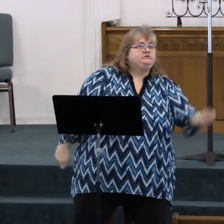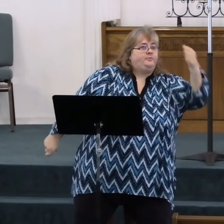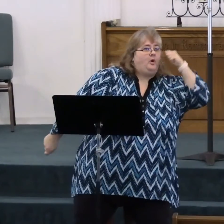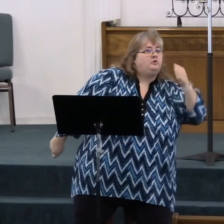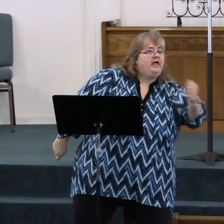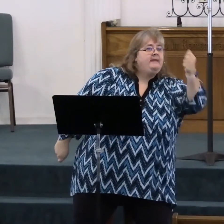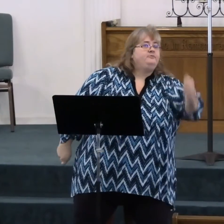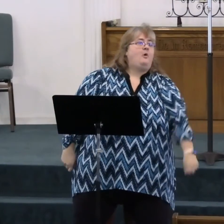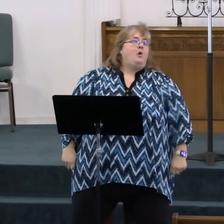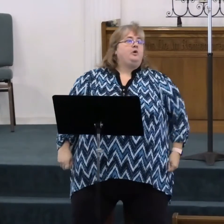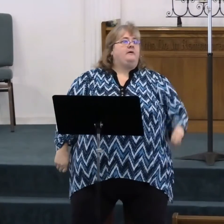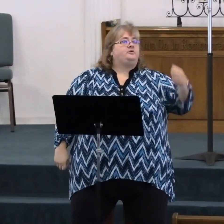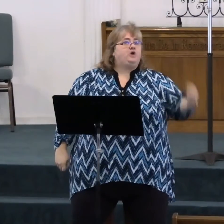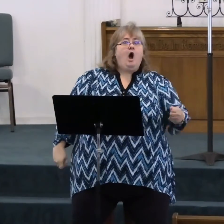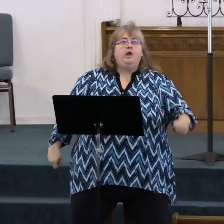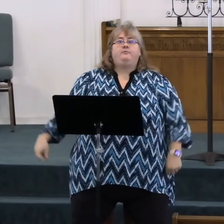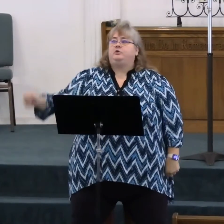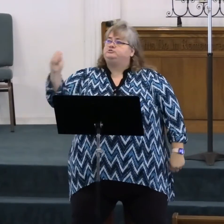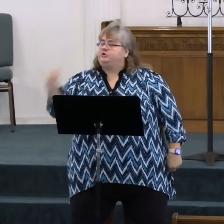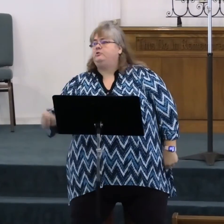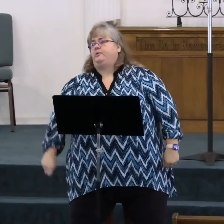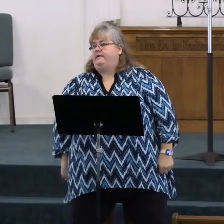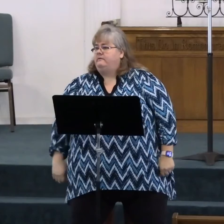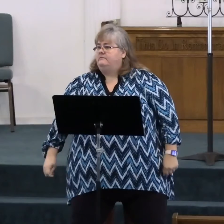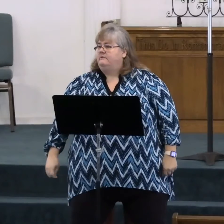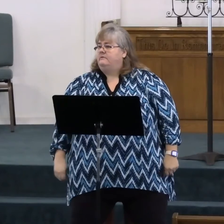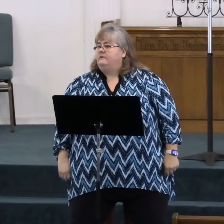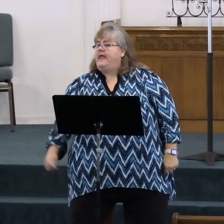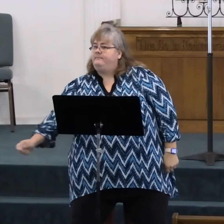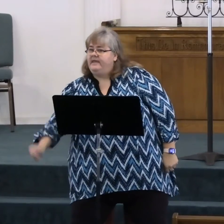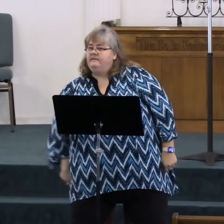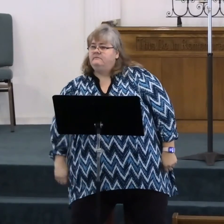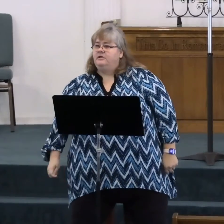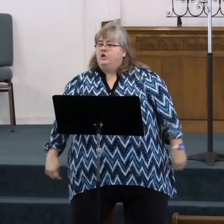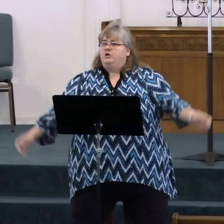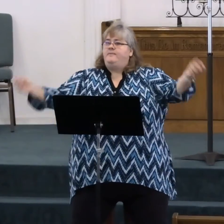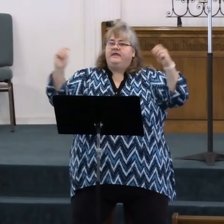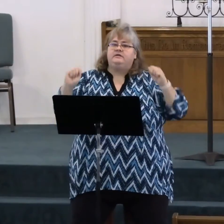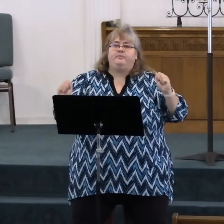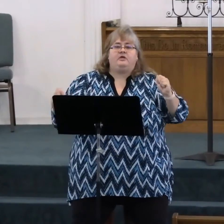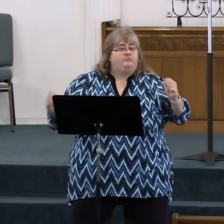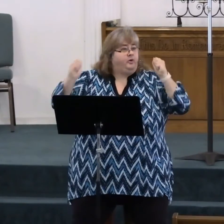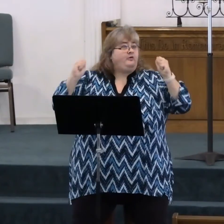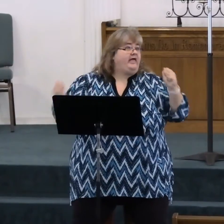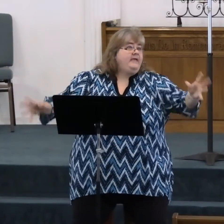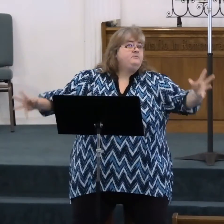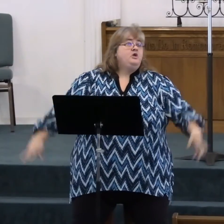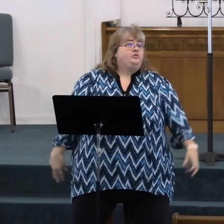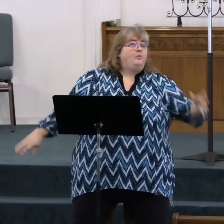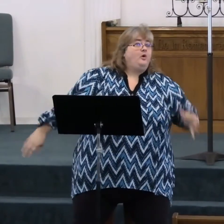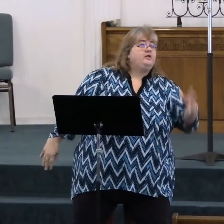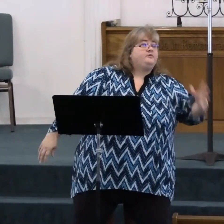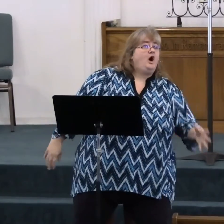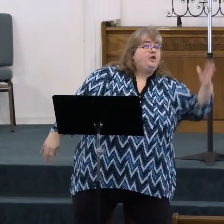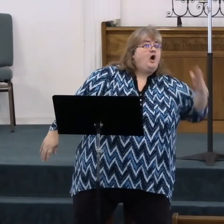to proclaim the word of God over your children. Amen? You begin to proclaim the word of God over